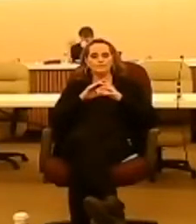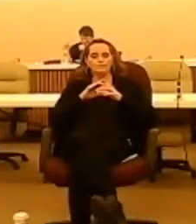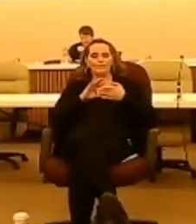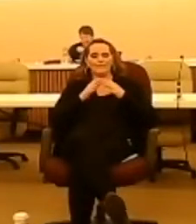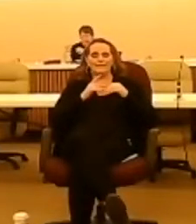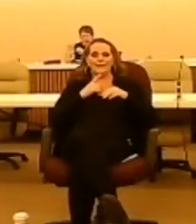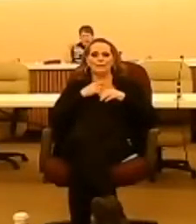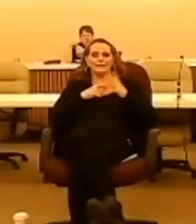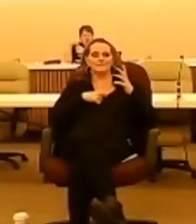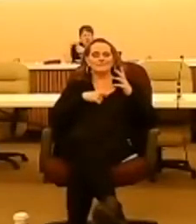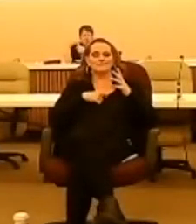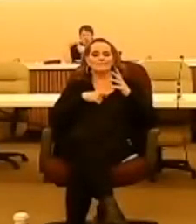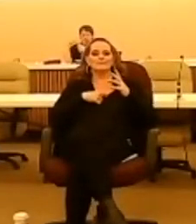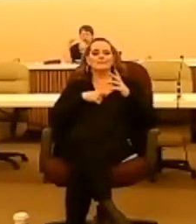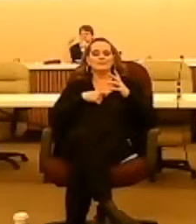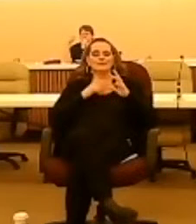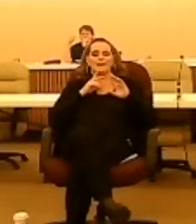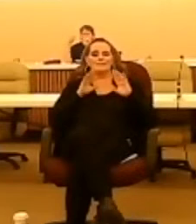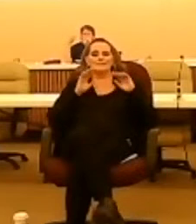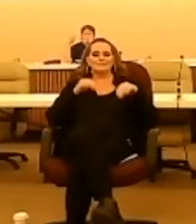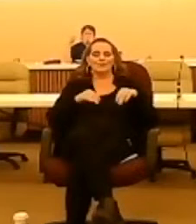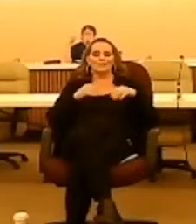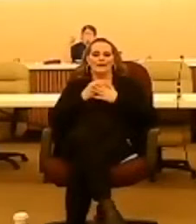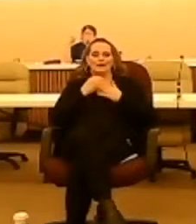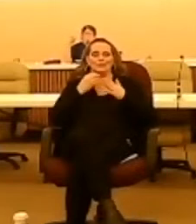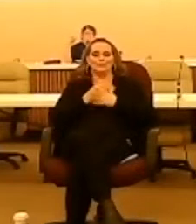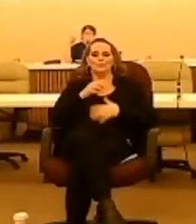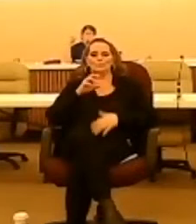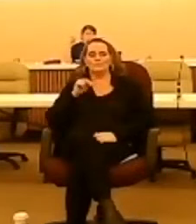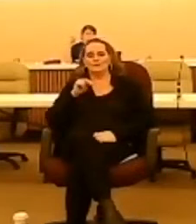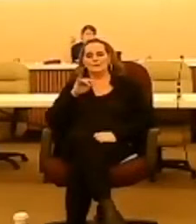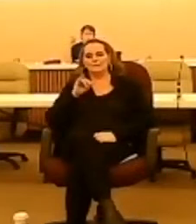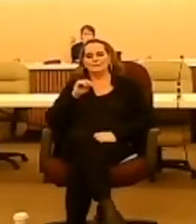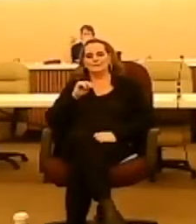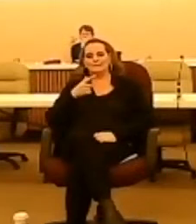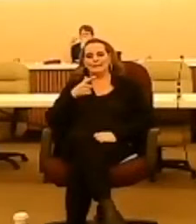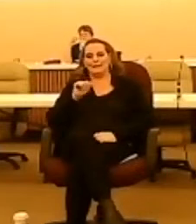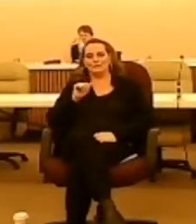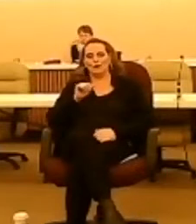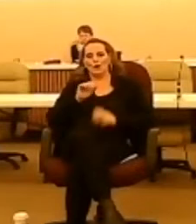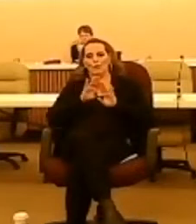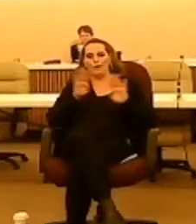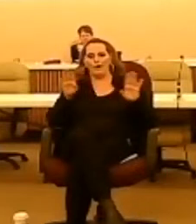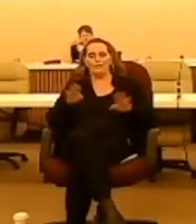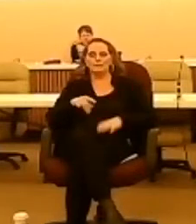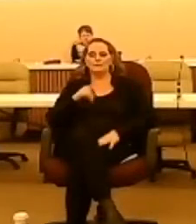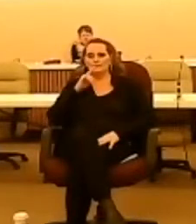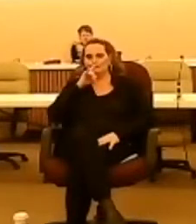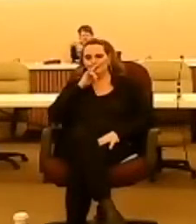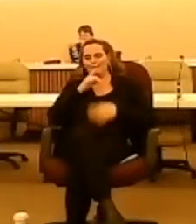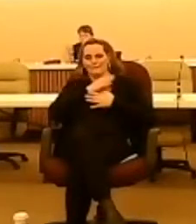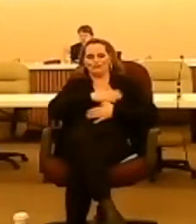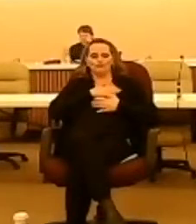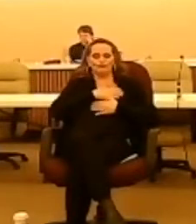wall to add the obstacle course and gymnastics. Kids are enjoying that. Residents